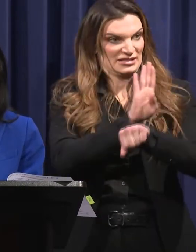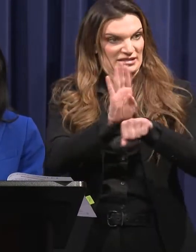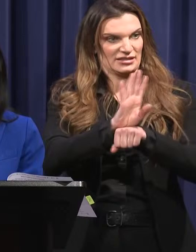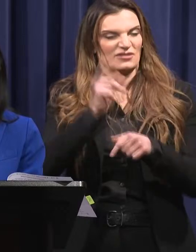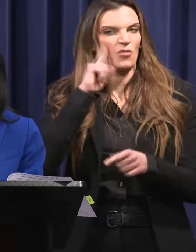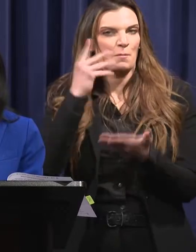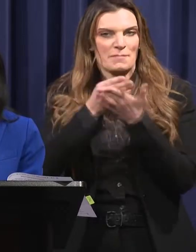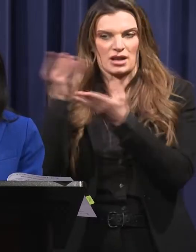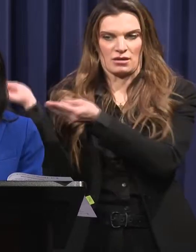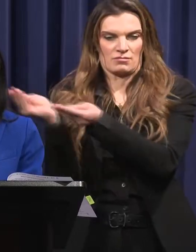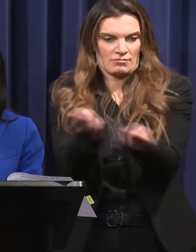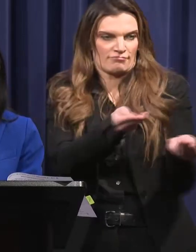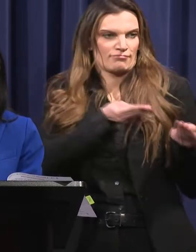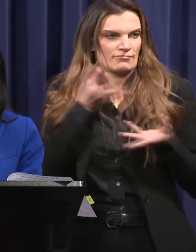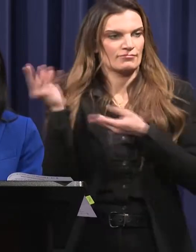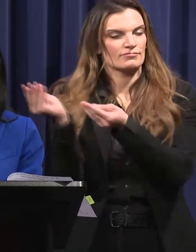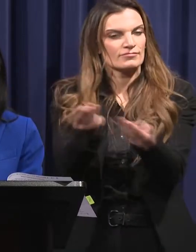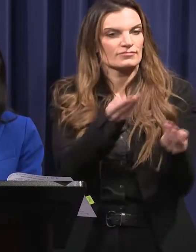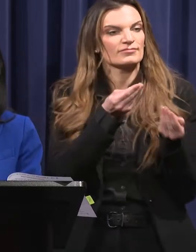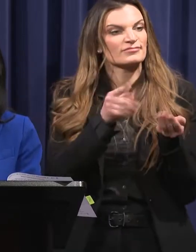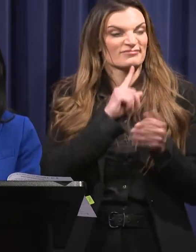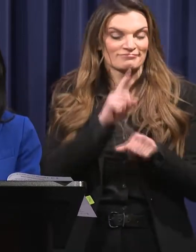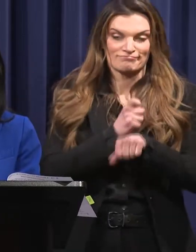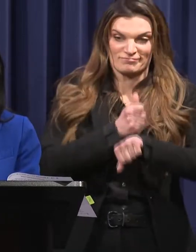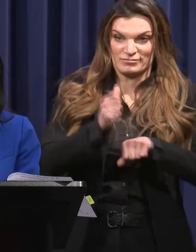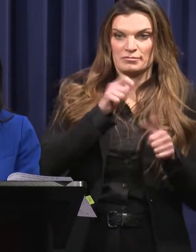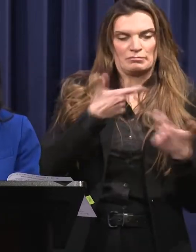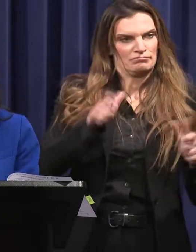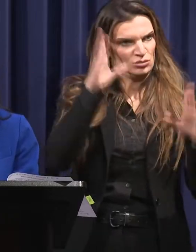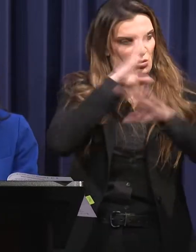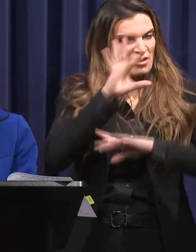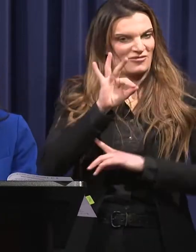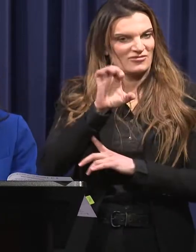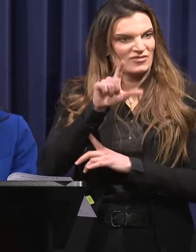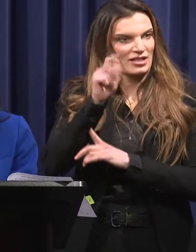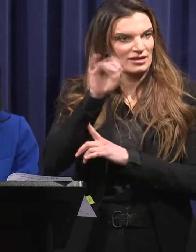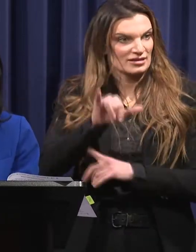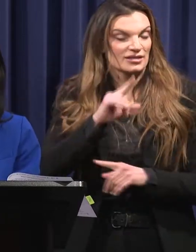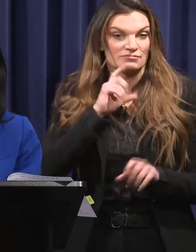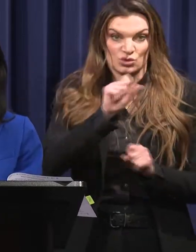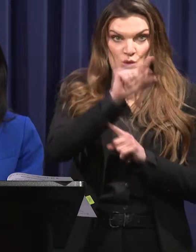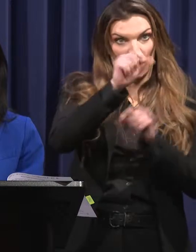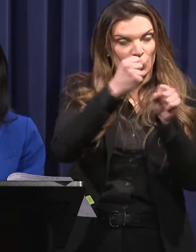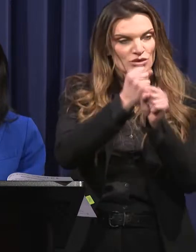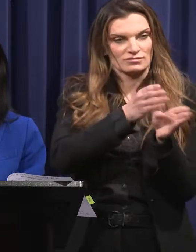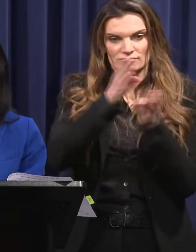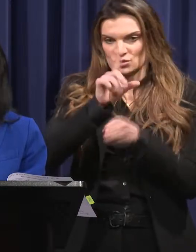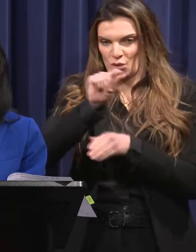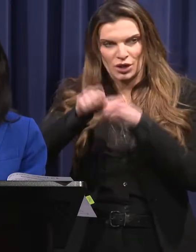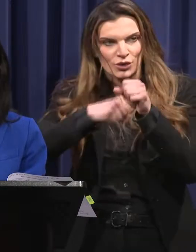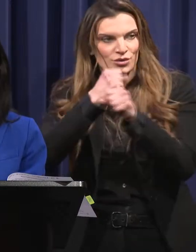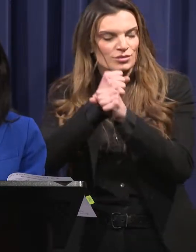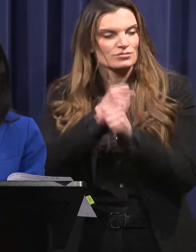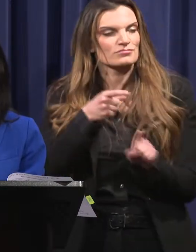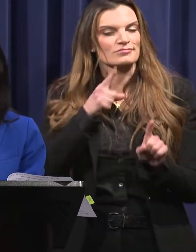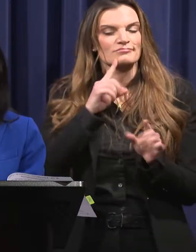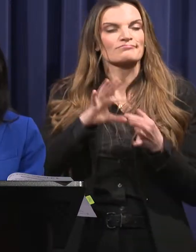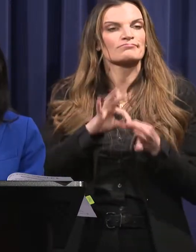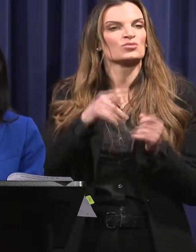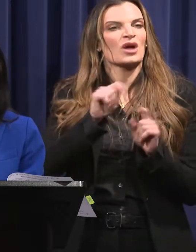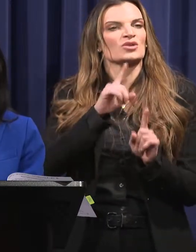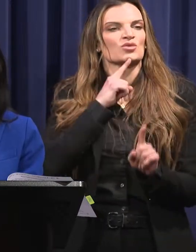One count of conspiracy to conduct a criminal enterprise, a 20-year felony. 3 counts of false